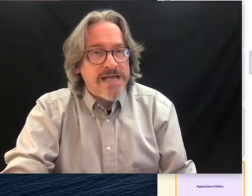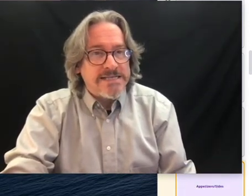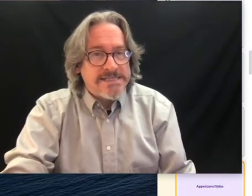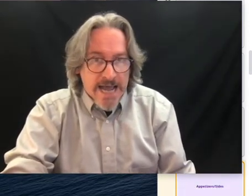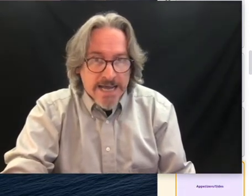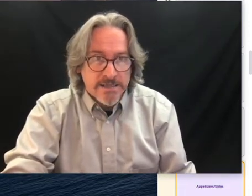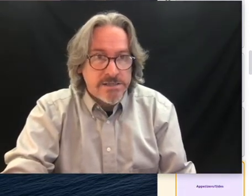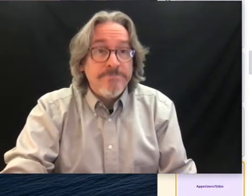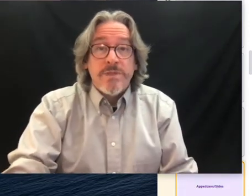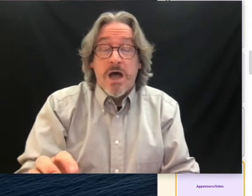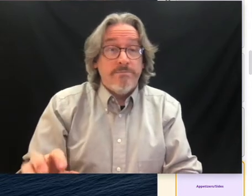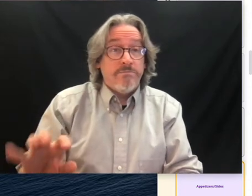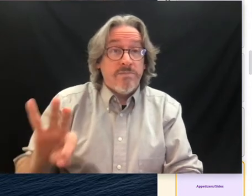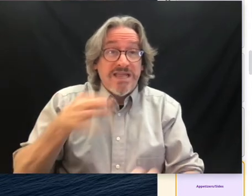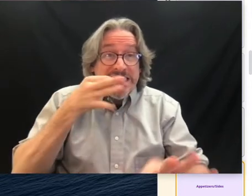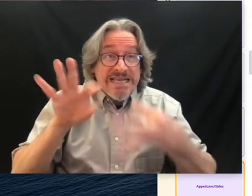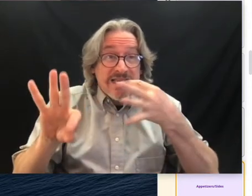Appetizers and sides.